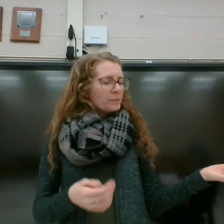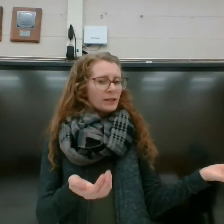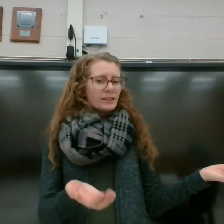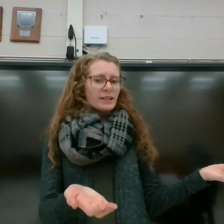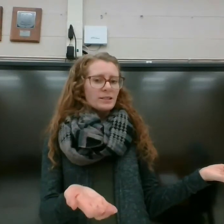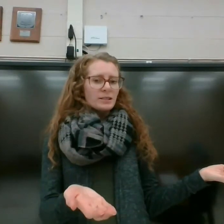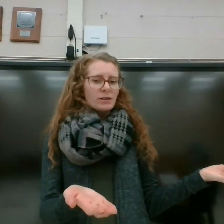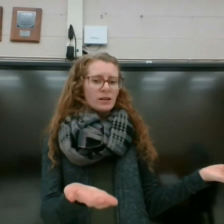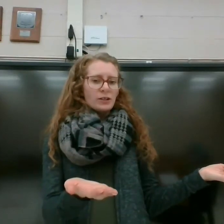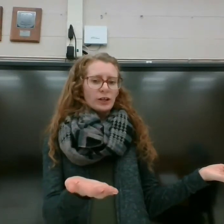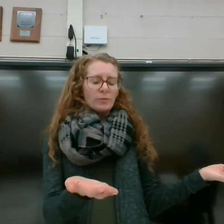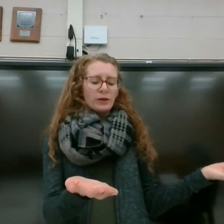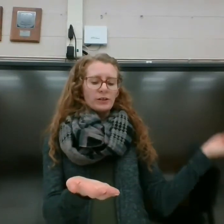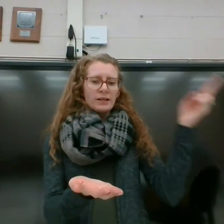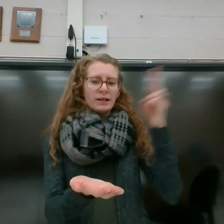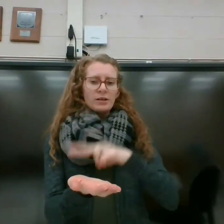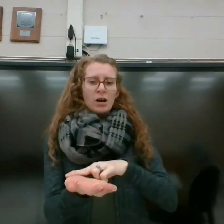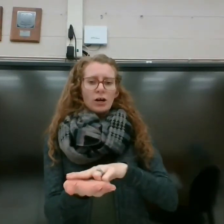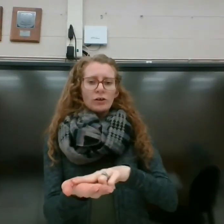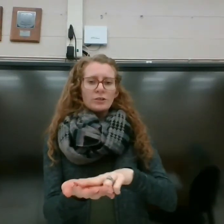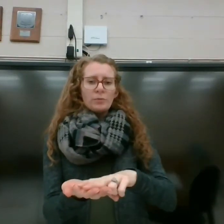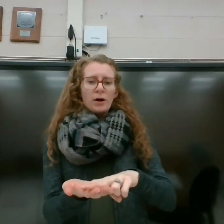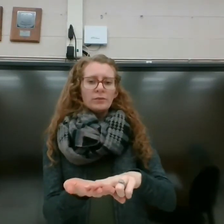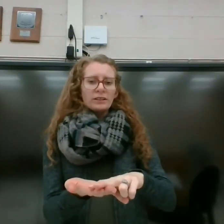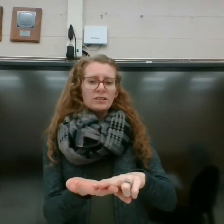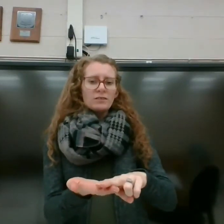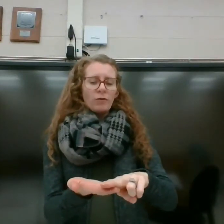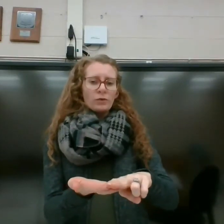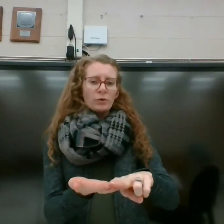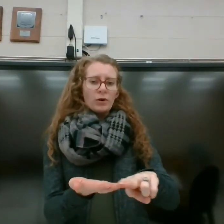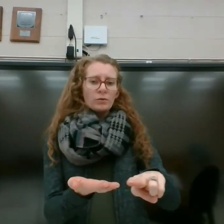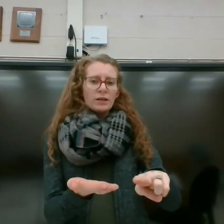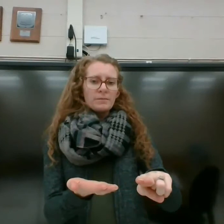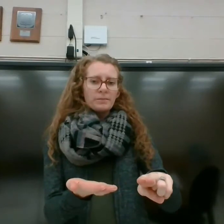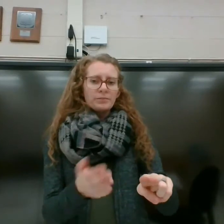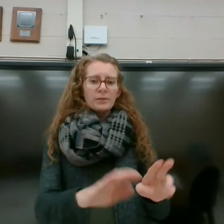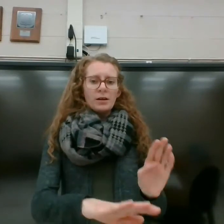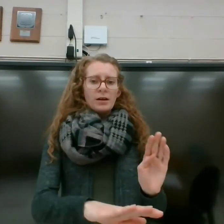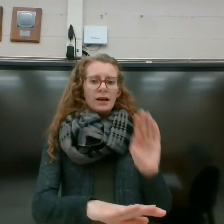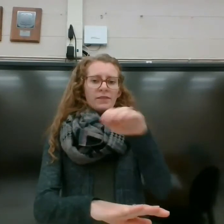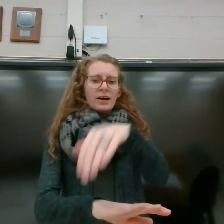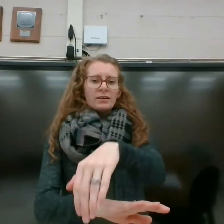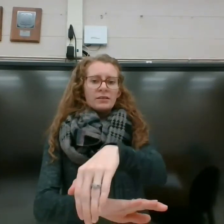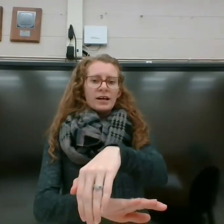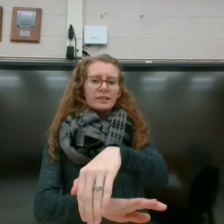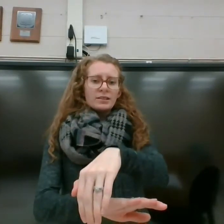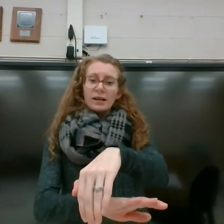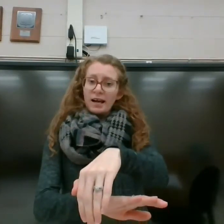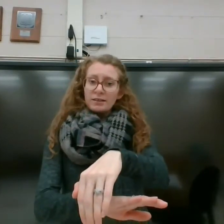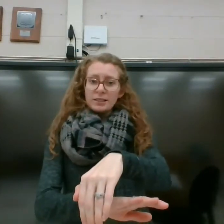like this, and you're going to bring your hand across your palm like this for the word holy. And then night. Again, it's the